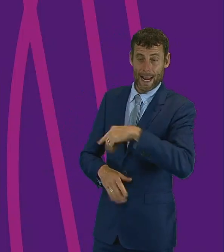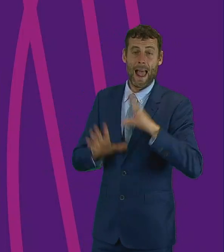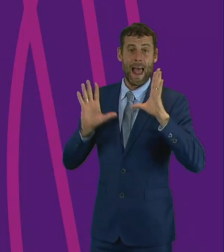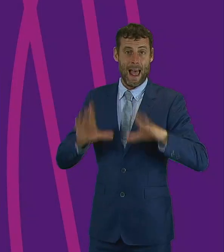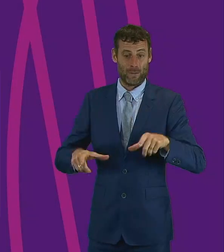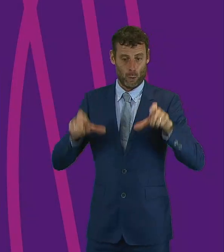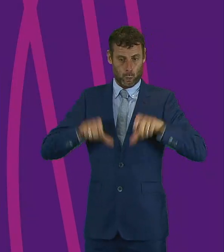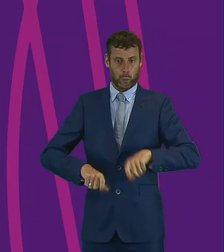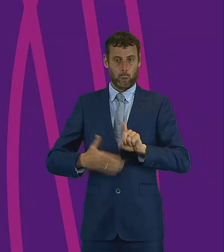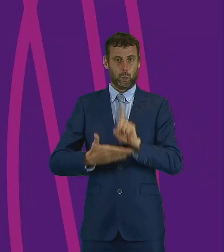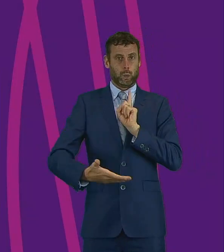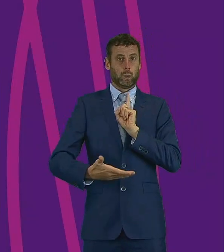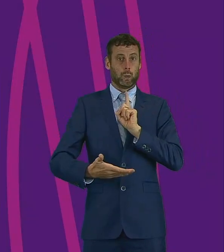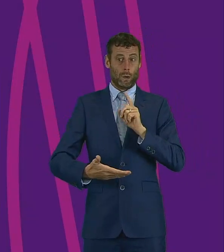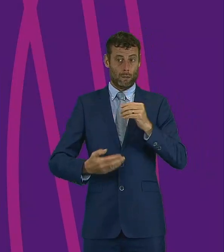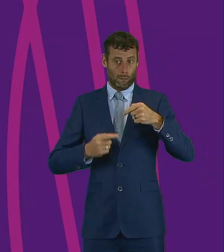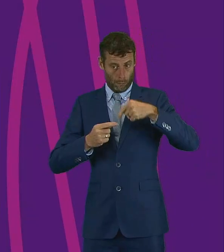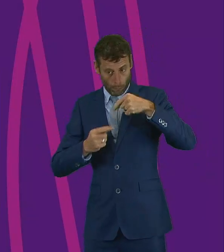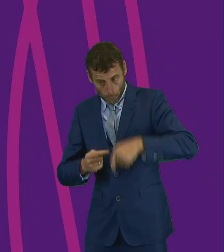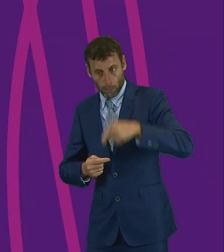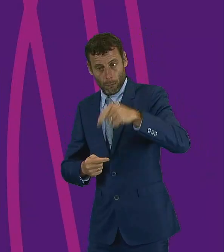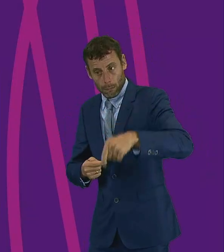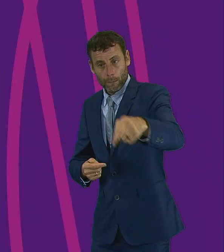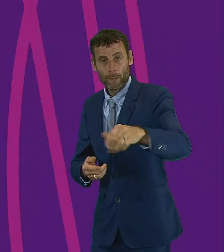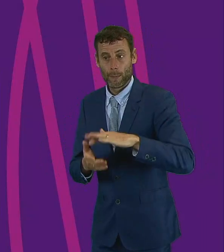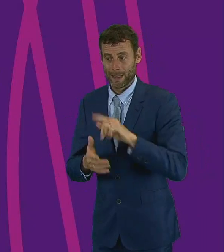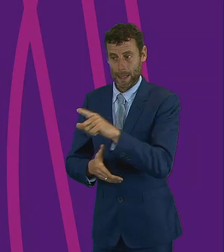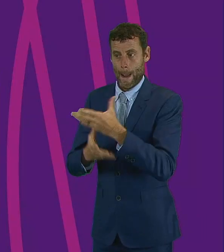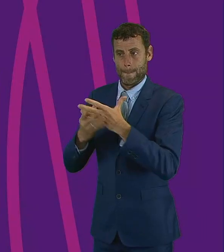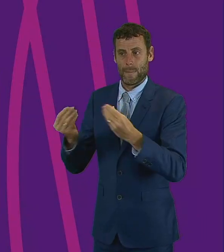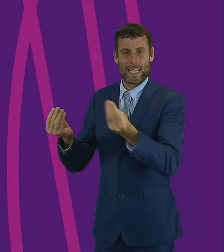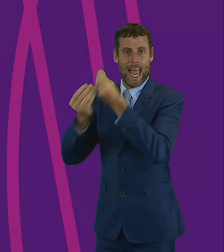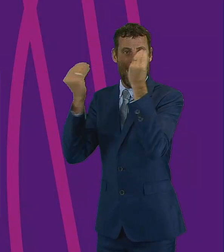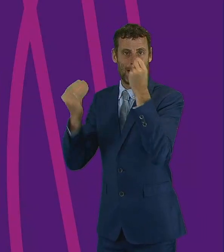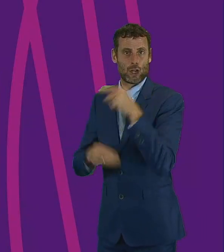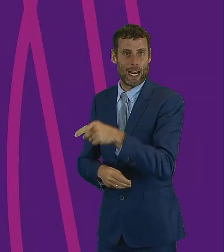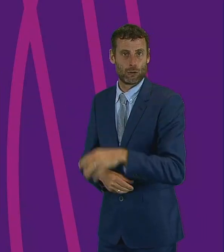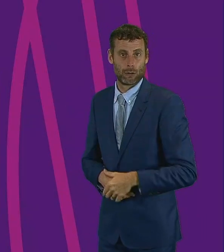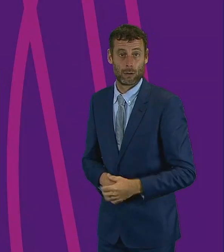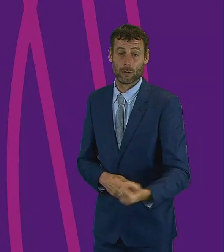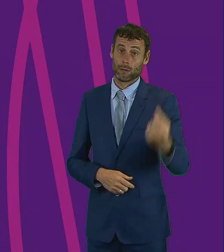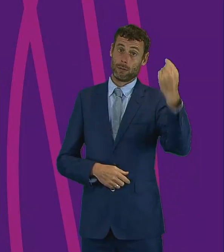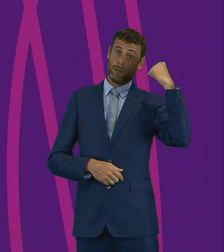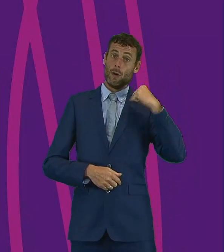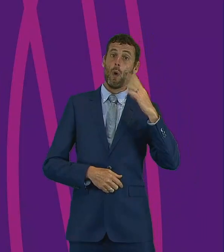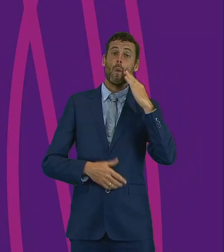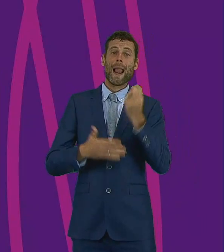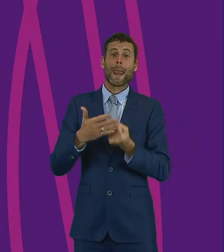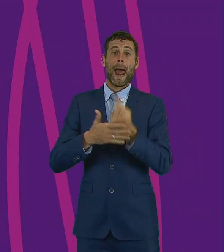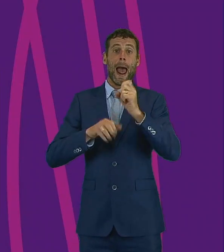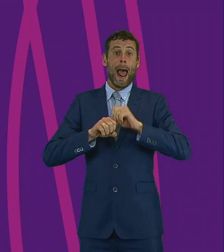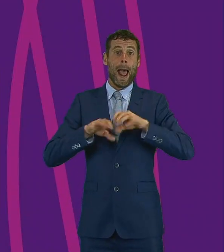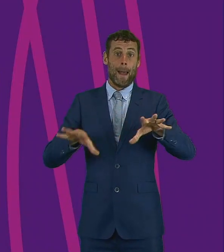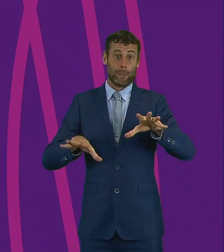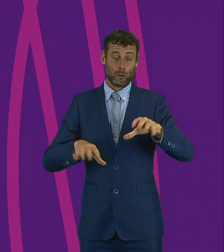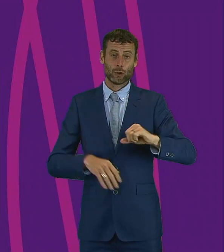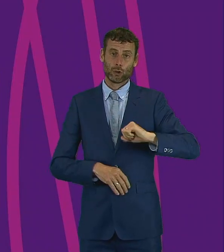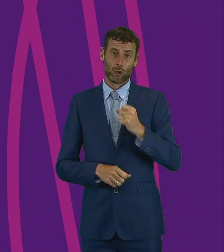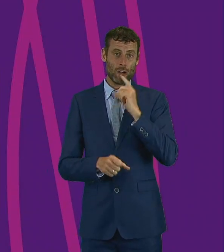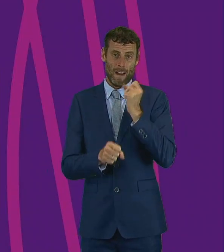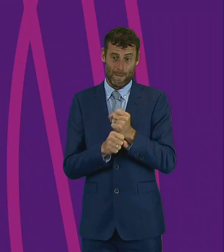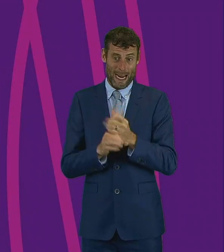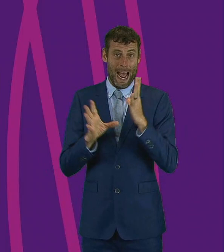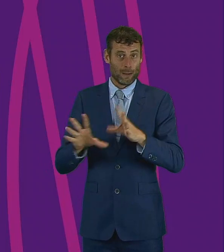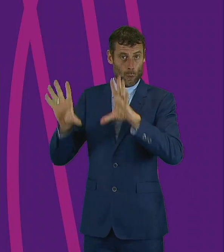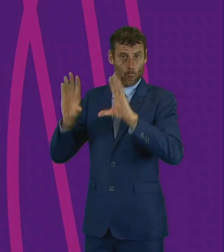crucial classroom time. In the face of the pandemic, this government had no choice but to close Scotland's schools. But it does have a choice to help mitigate the